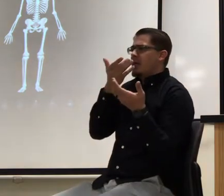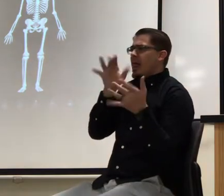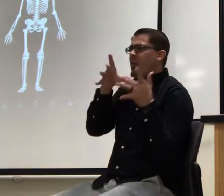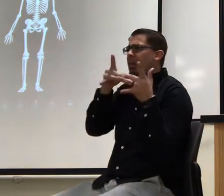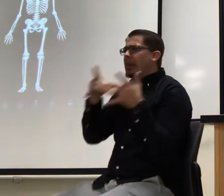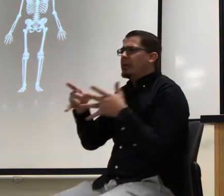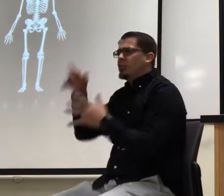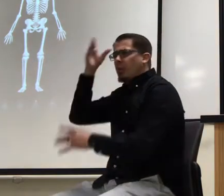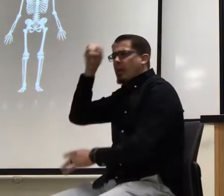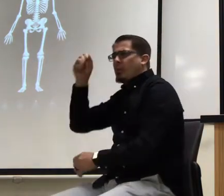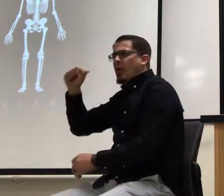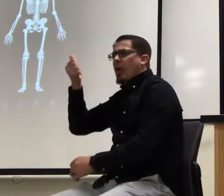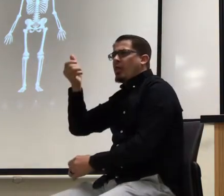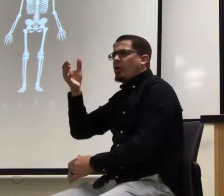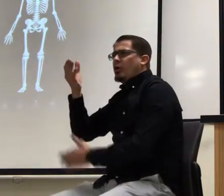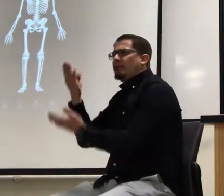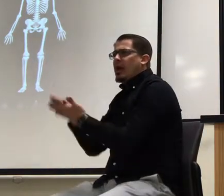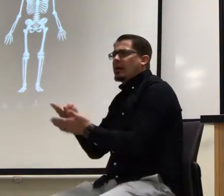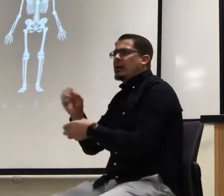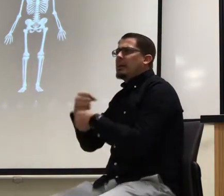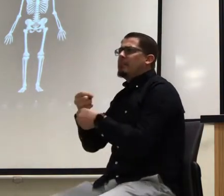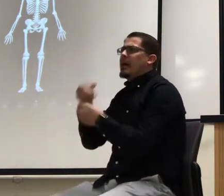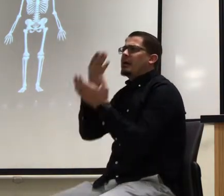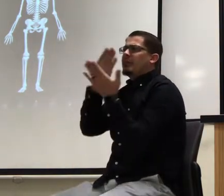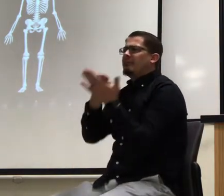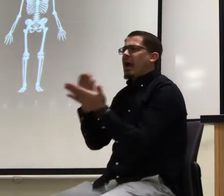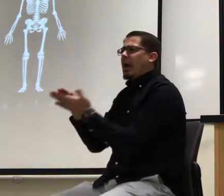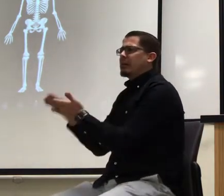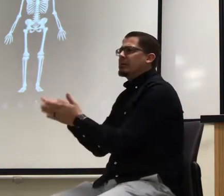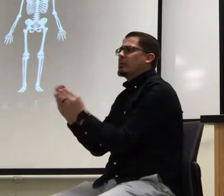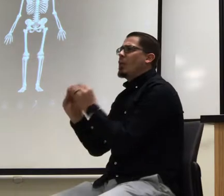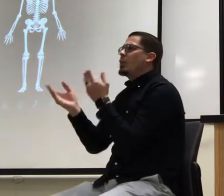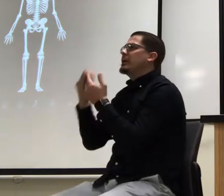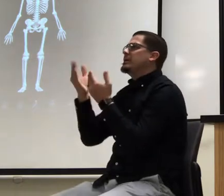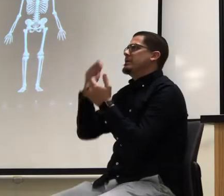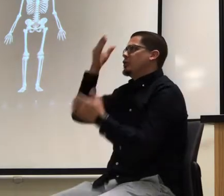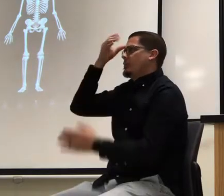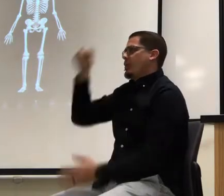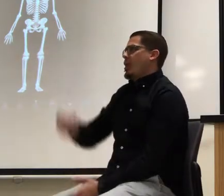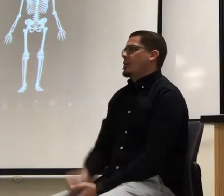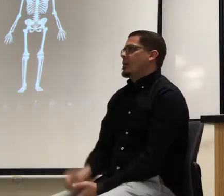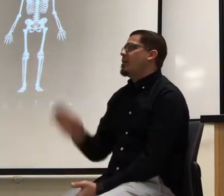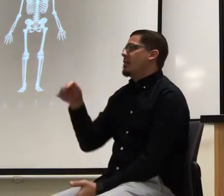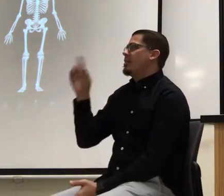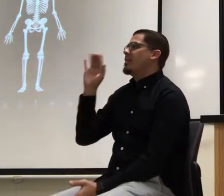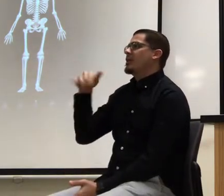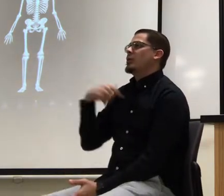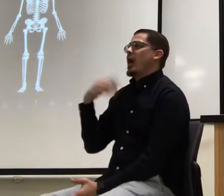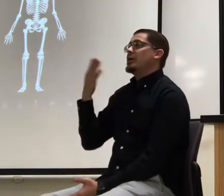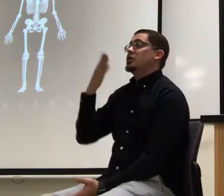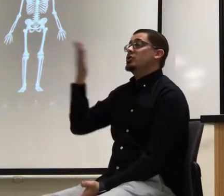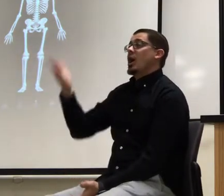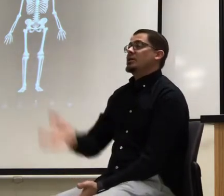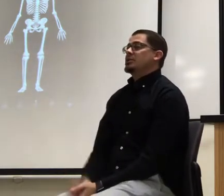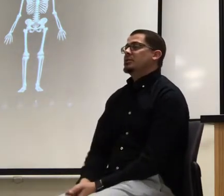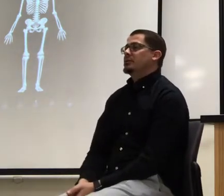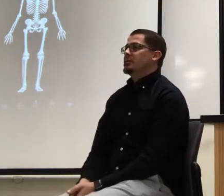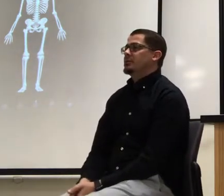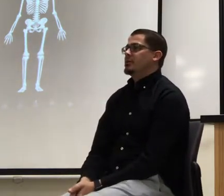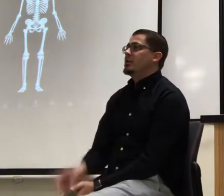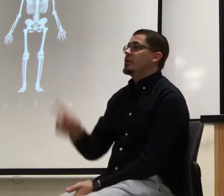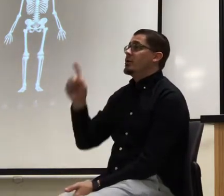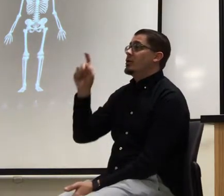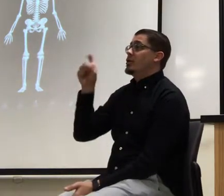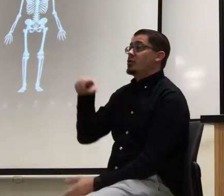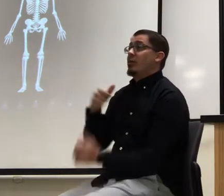other fact. Okay, make the facts easier to memorize. Okay. That's what I'm suggesting. You should do